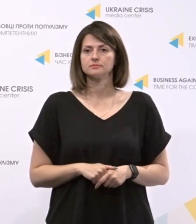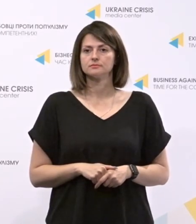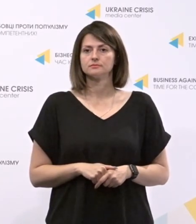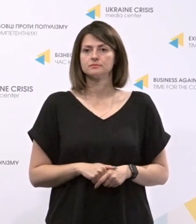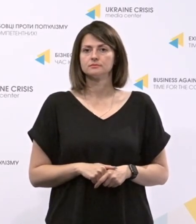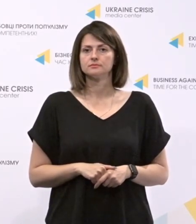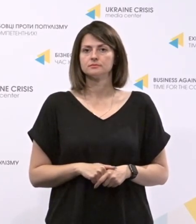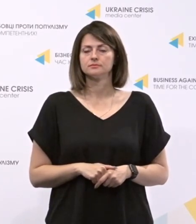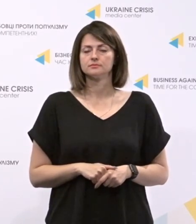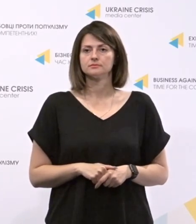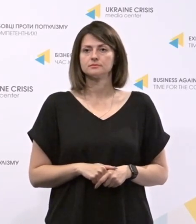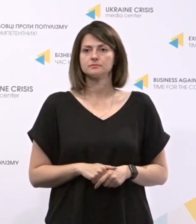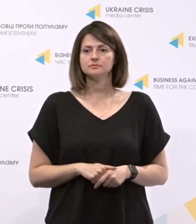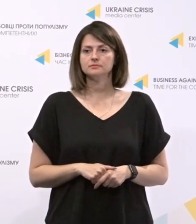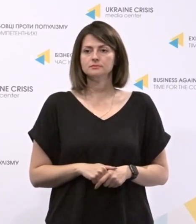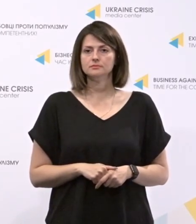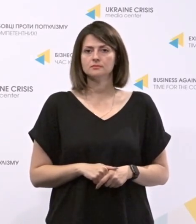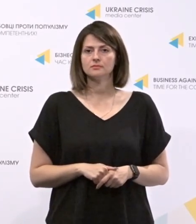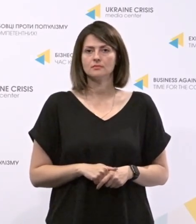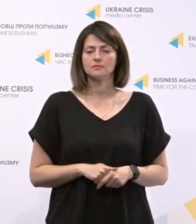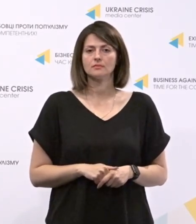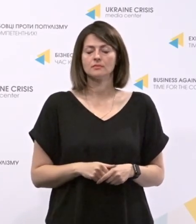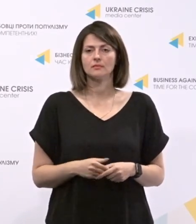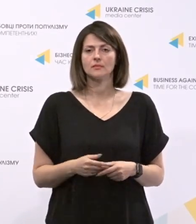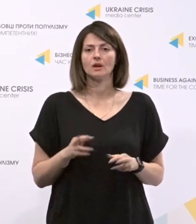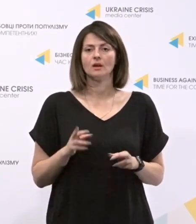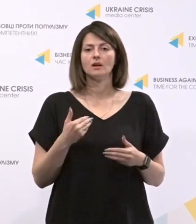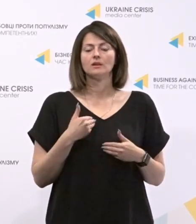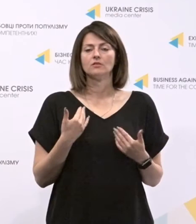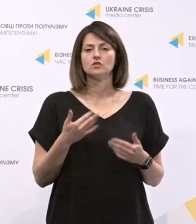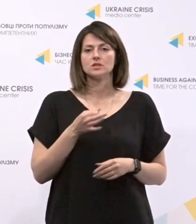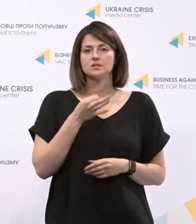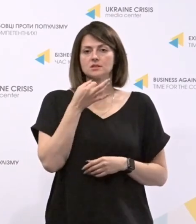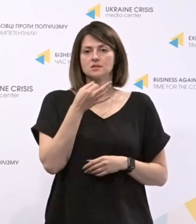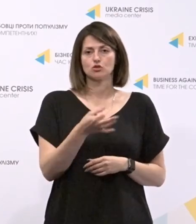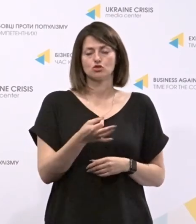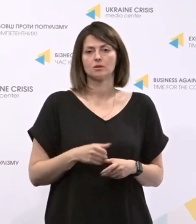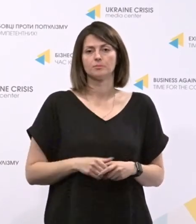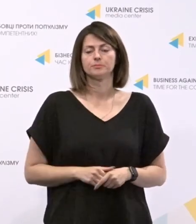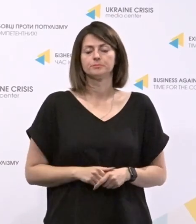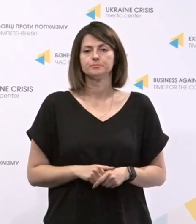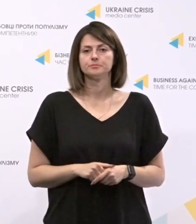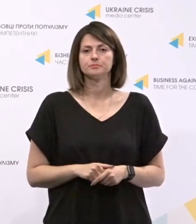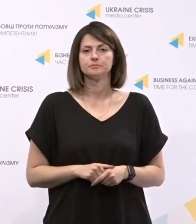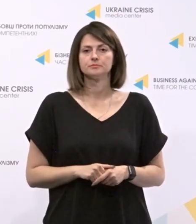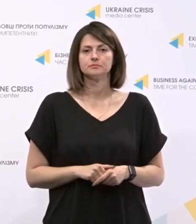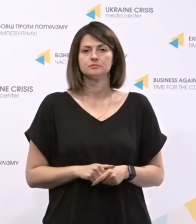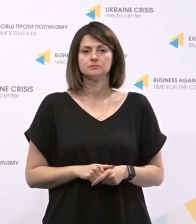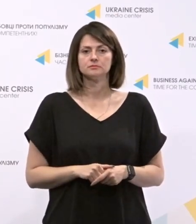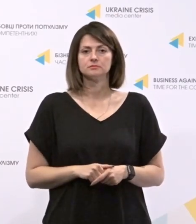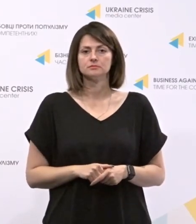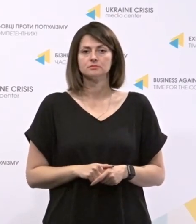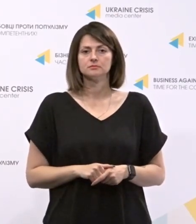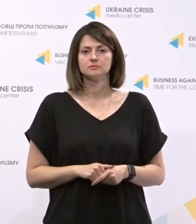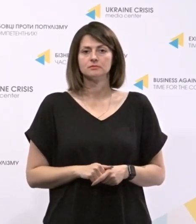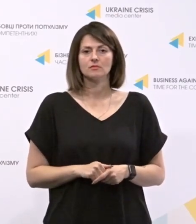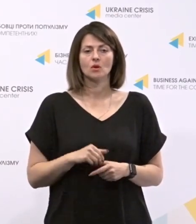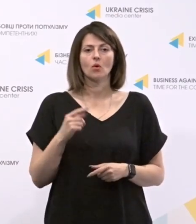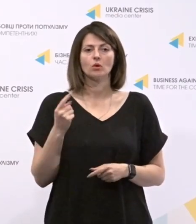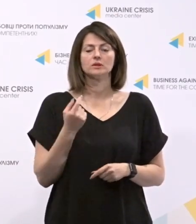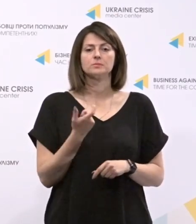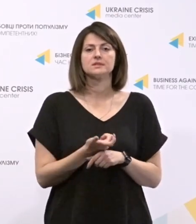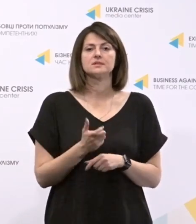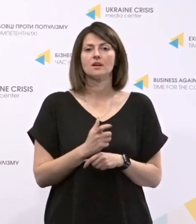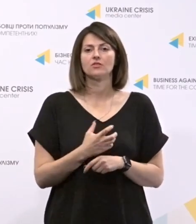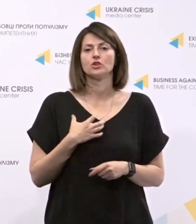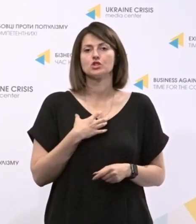Well, as I already mentioned, the most important thing for any individual who is held in